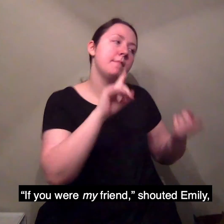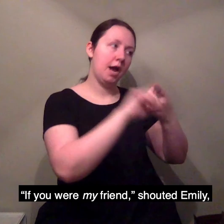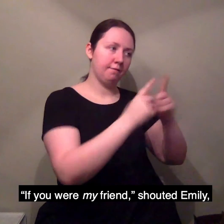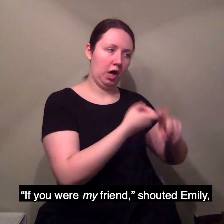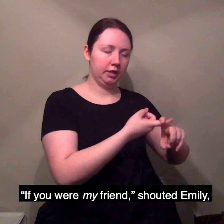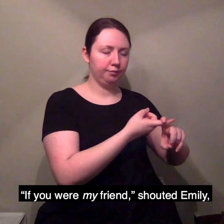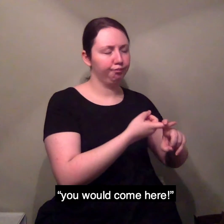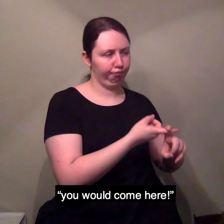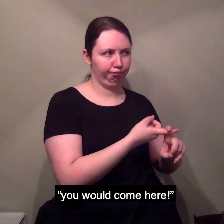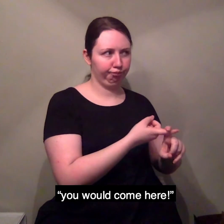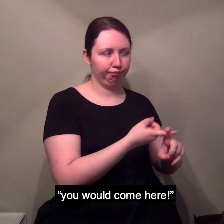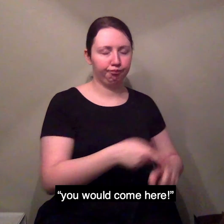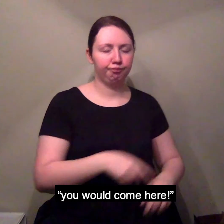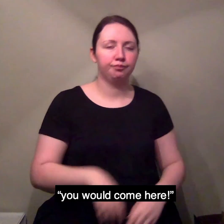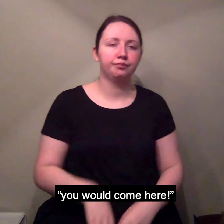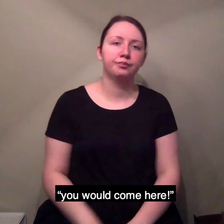Emily, you would come here.